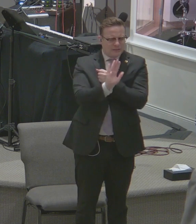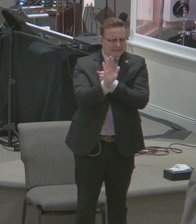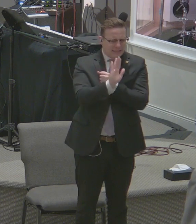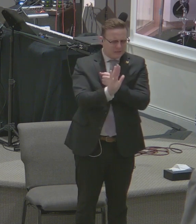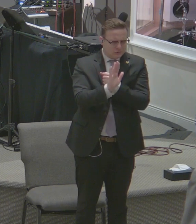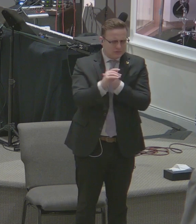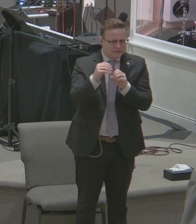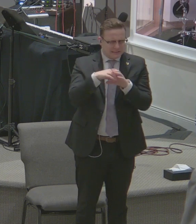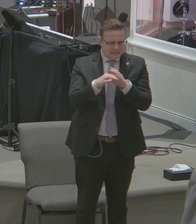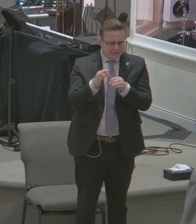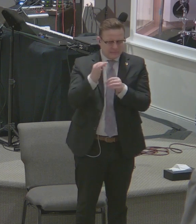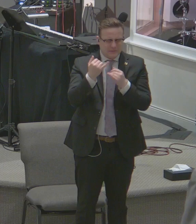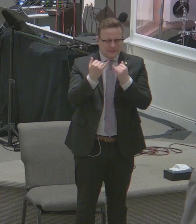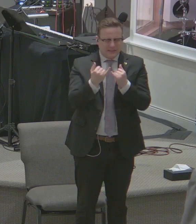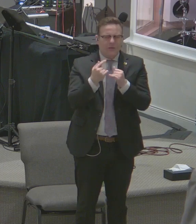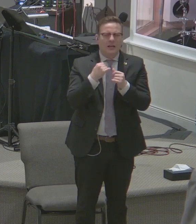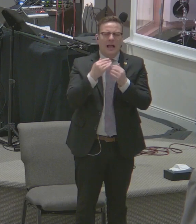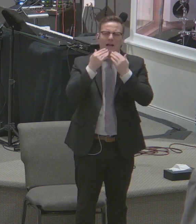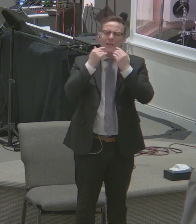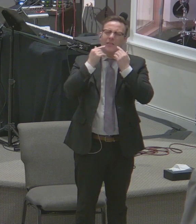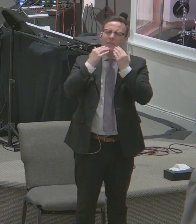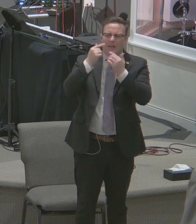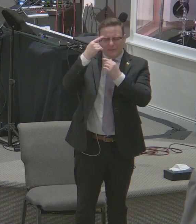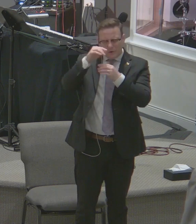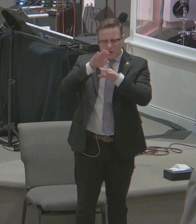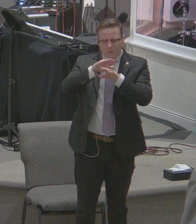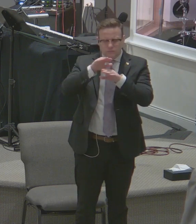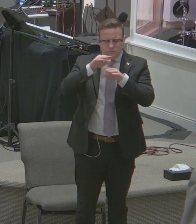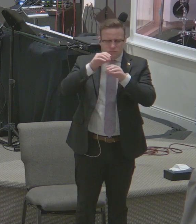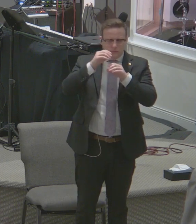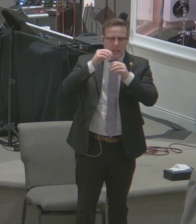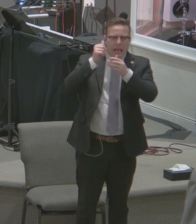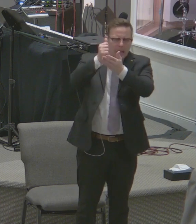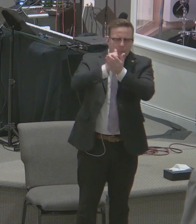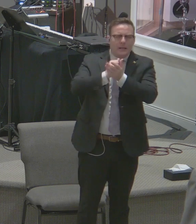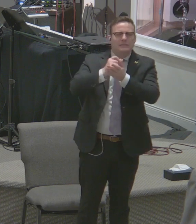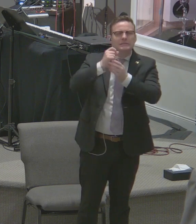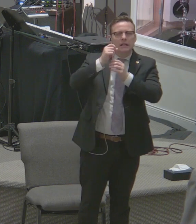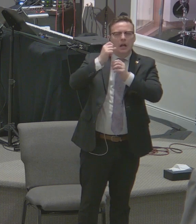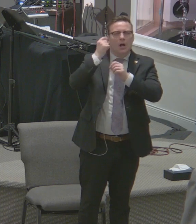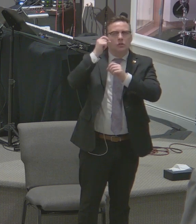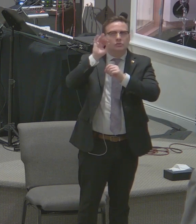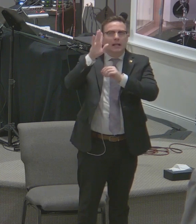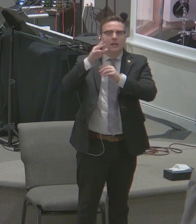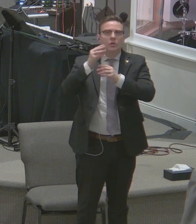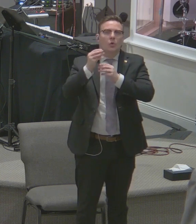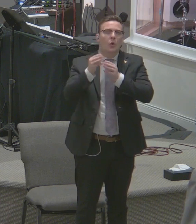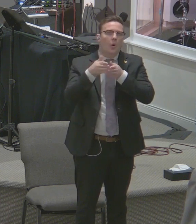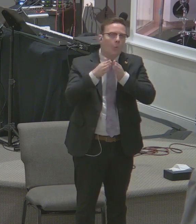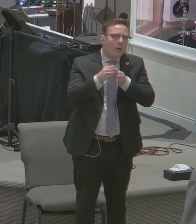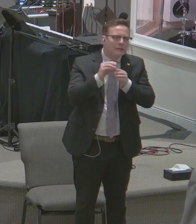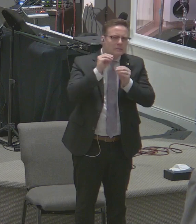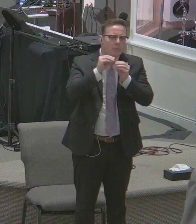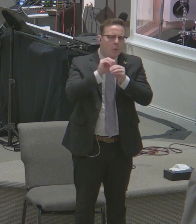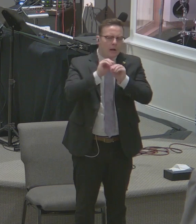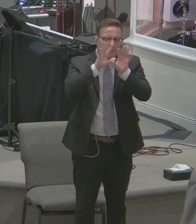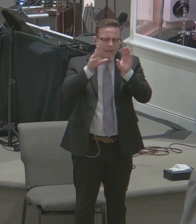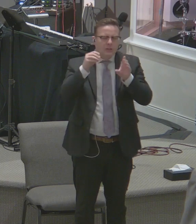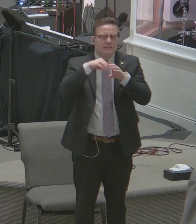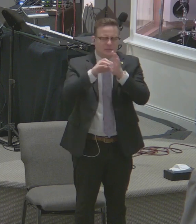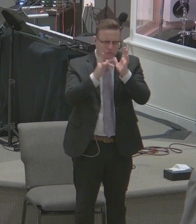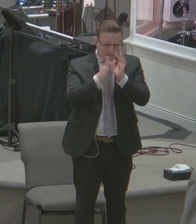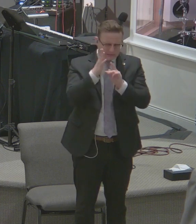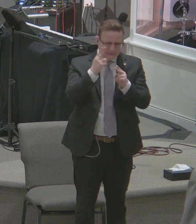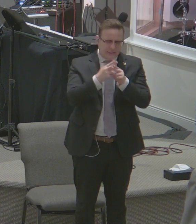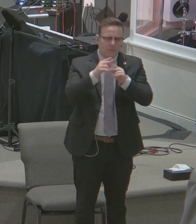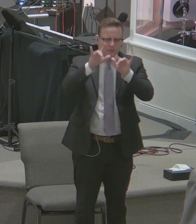power. We thank you, Lord, for opening our eyes to it and helping our hearts to be submitted to it, God. We pray in Jesus'